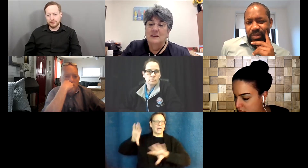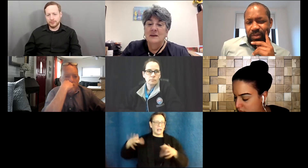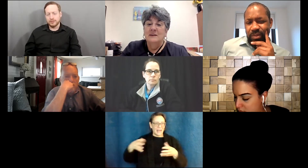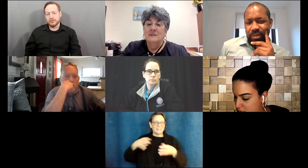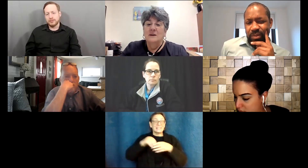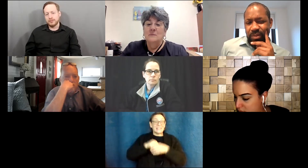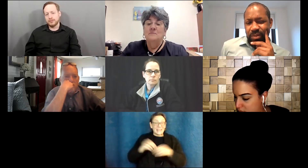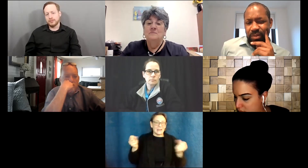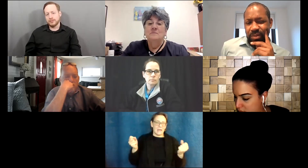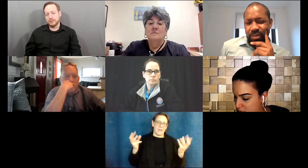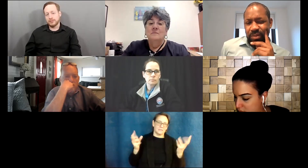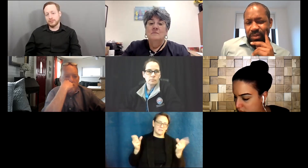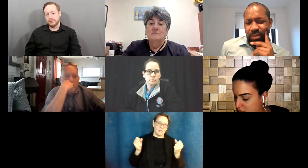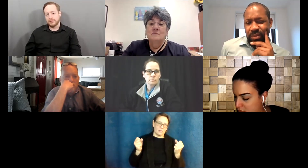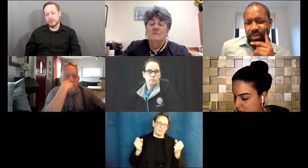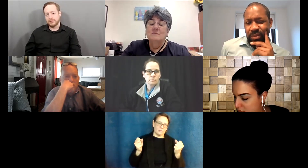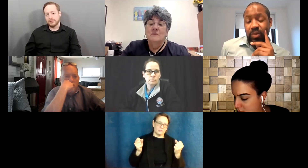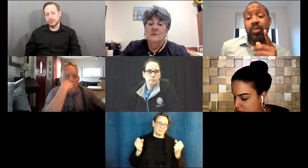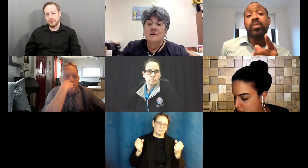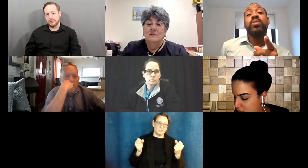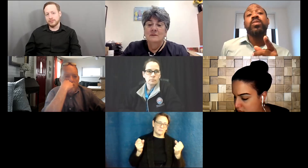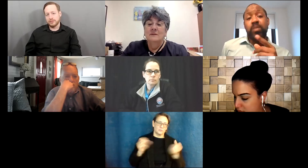ASL and,